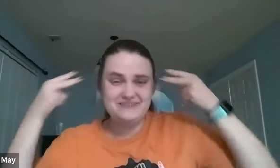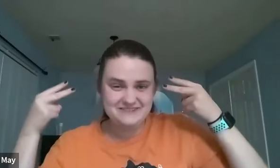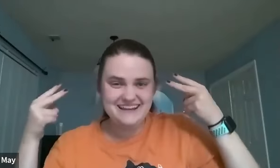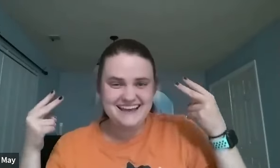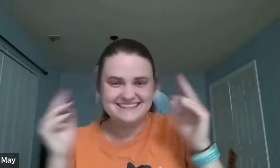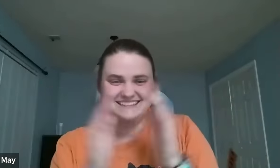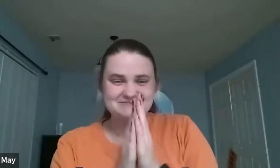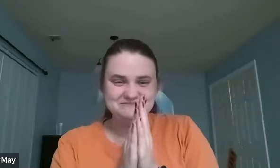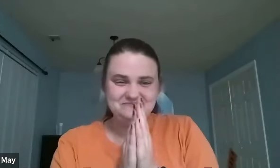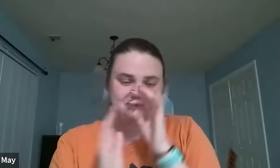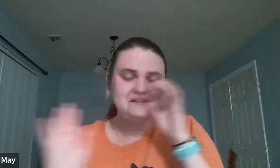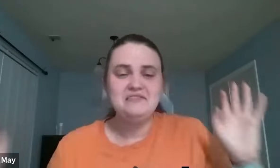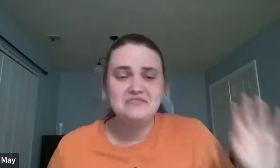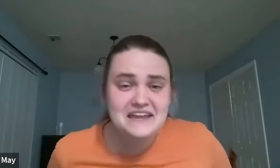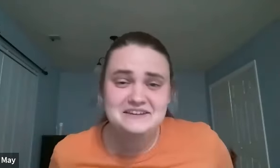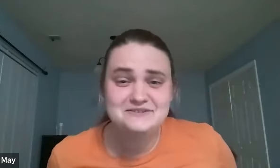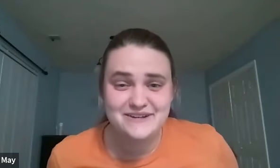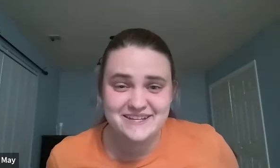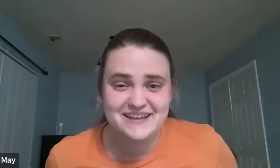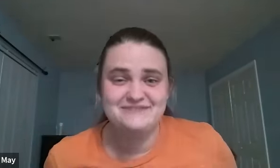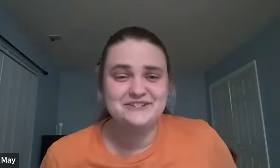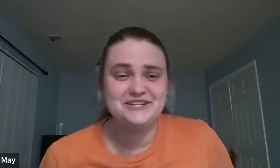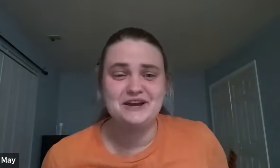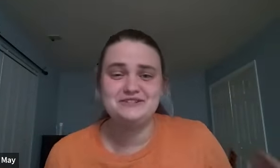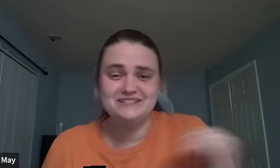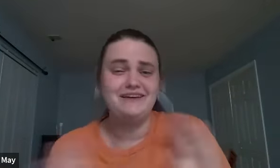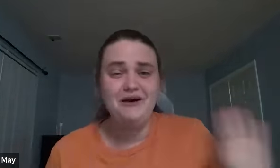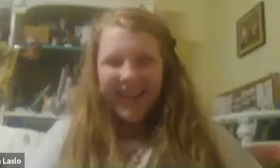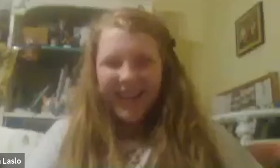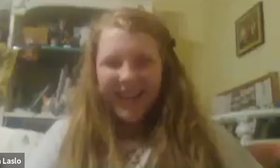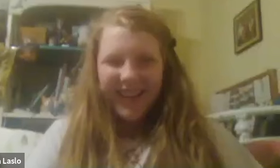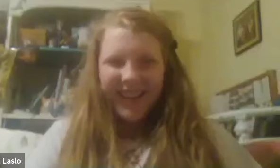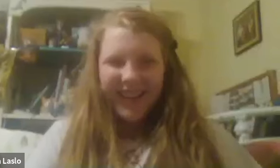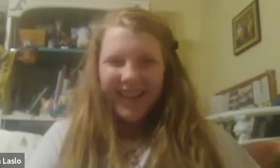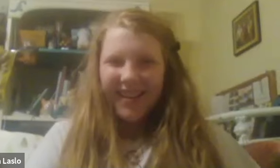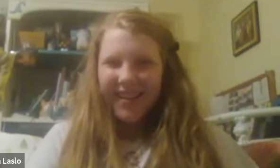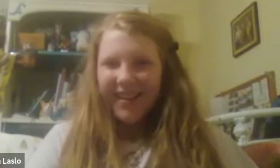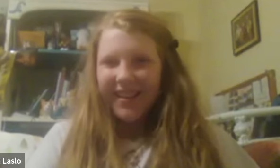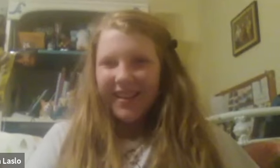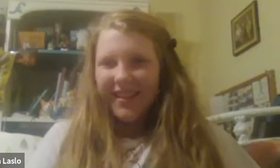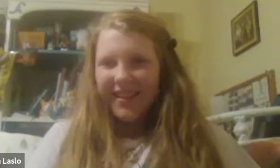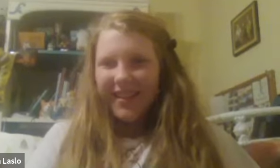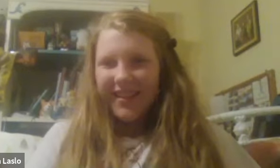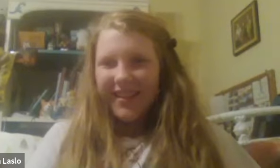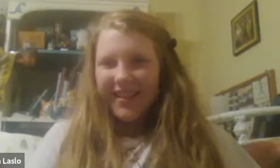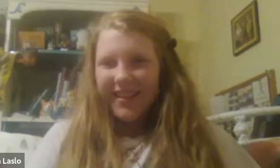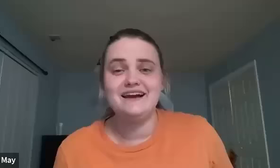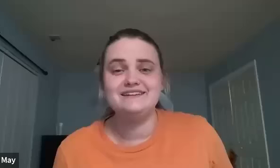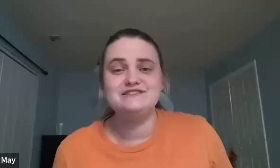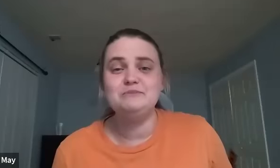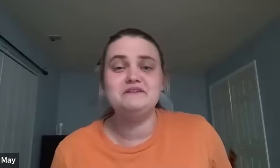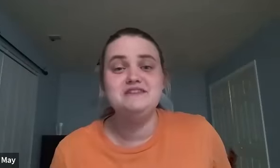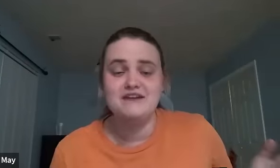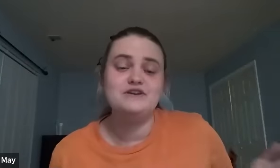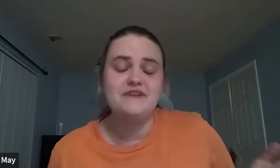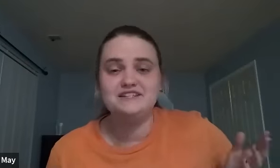raccoon, yes. Thank you, Vivian, for, just, oh my gosh, yes, I completely forgot that. I learned that in high school, but never have had to